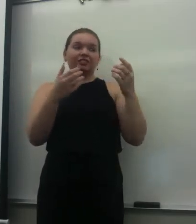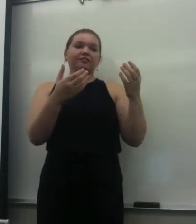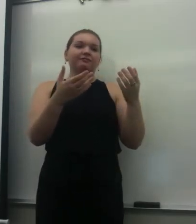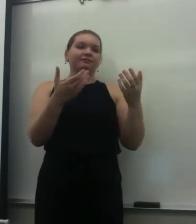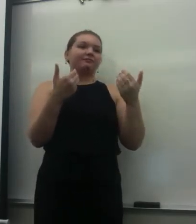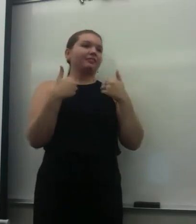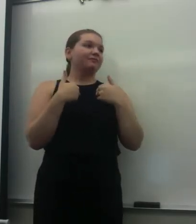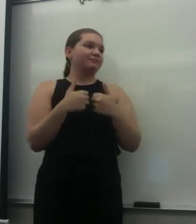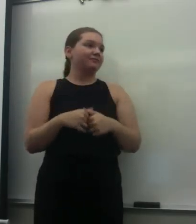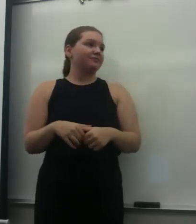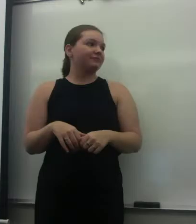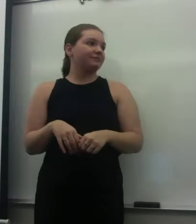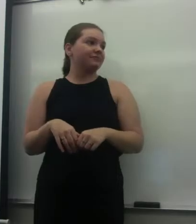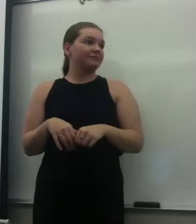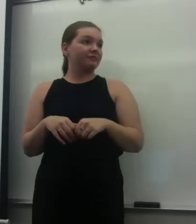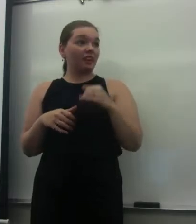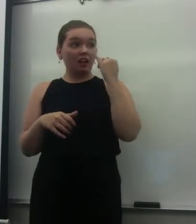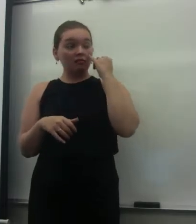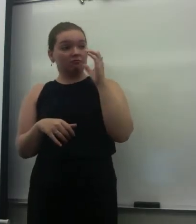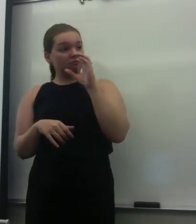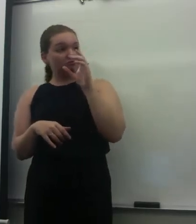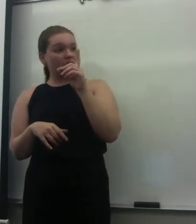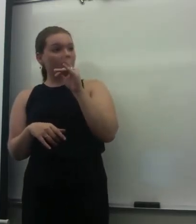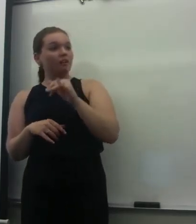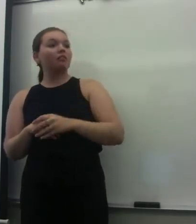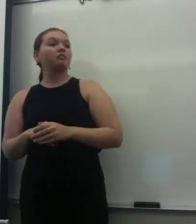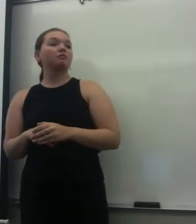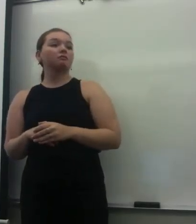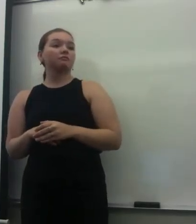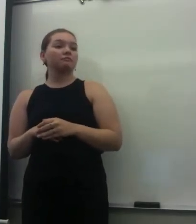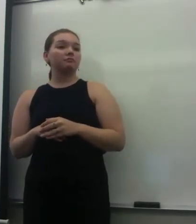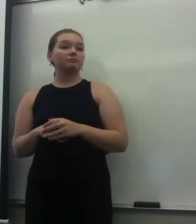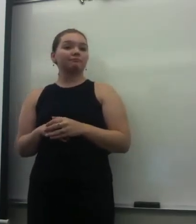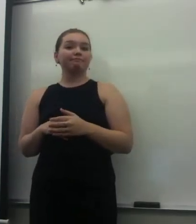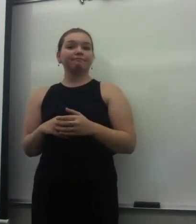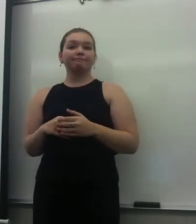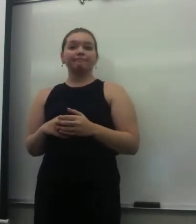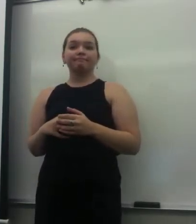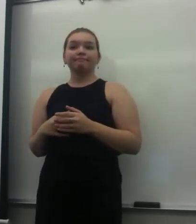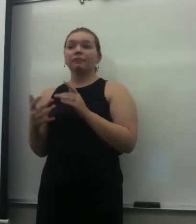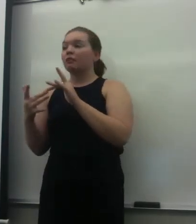And for CDIs, if you have to call in a CDI, they will be awarded